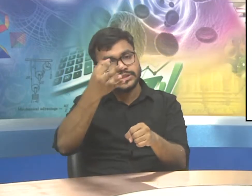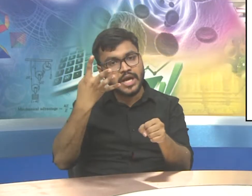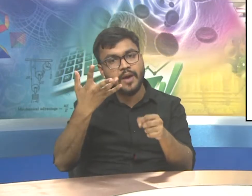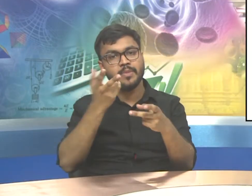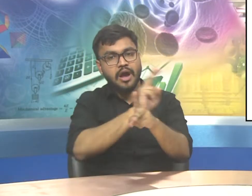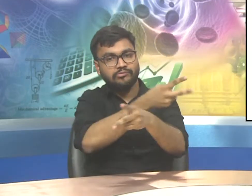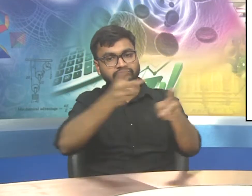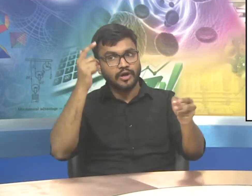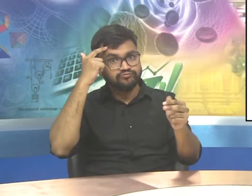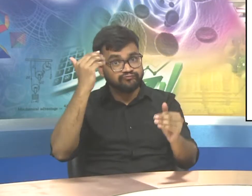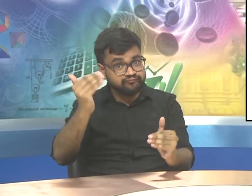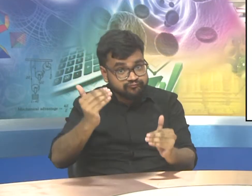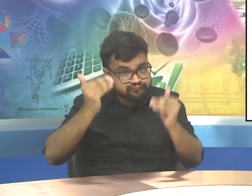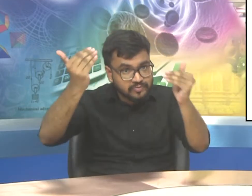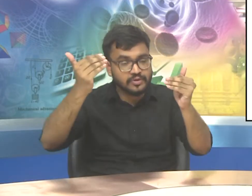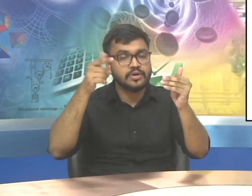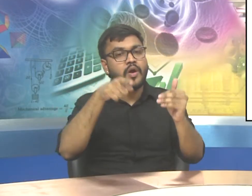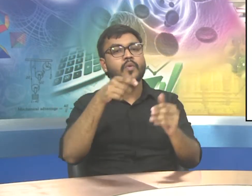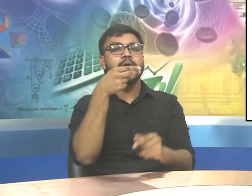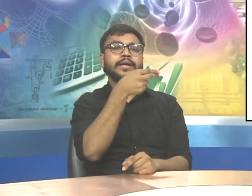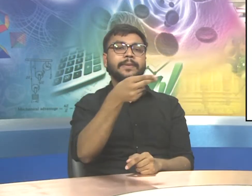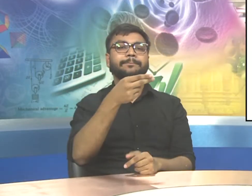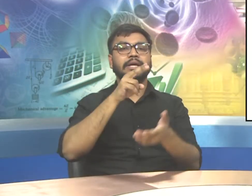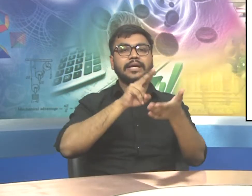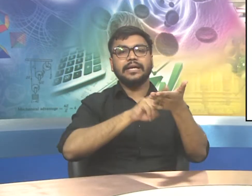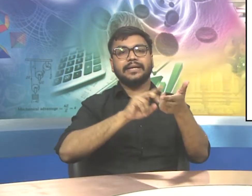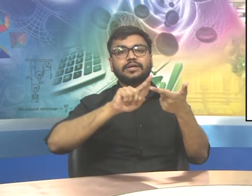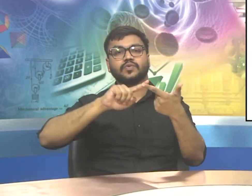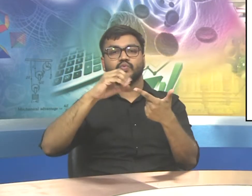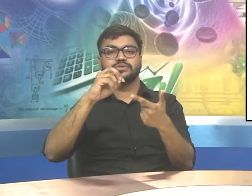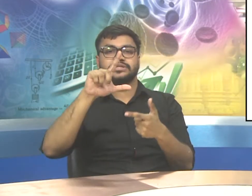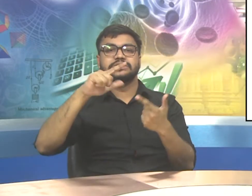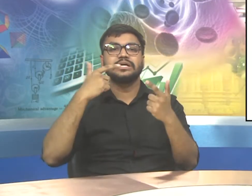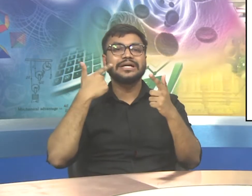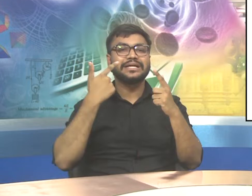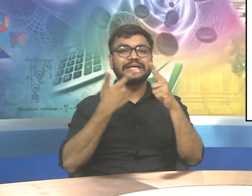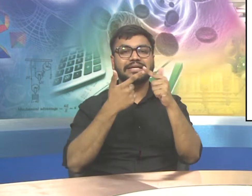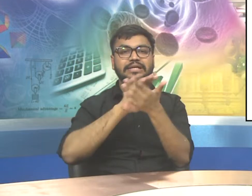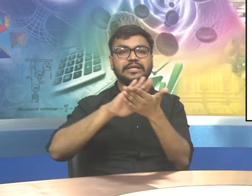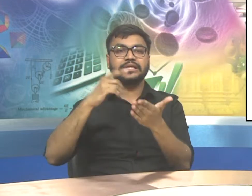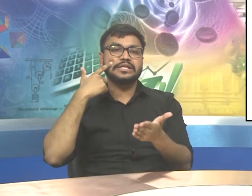stage, which is New Stone Age.